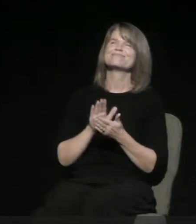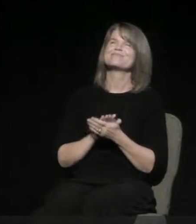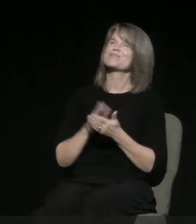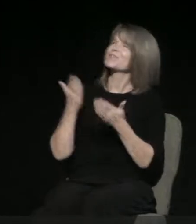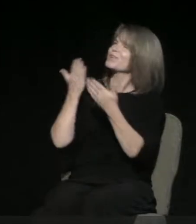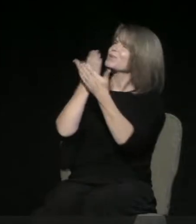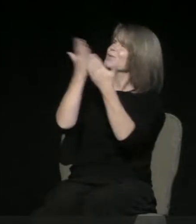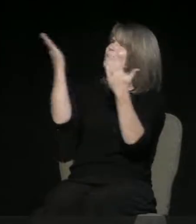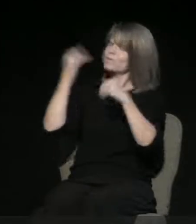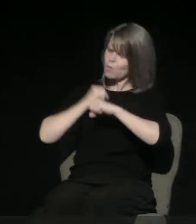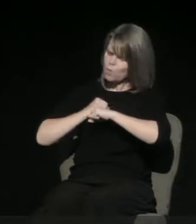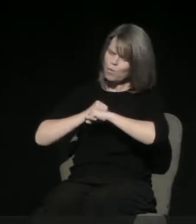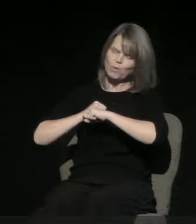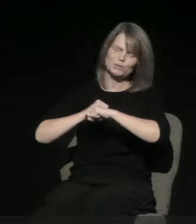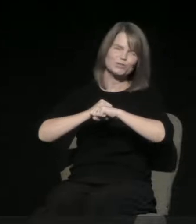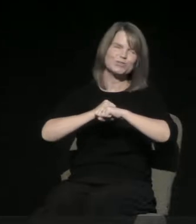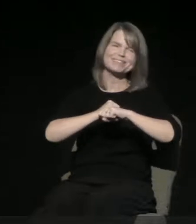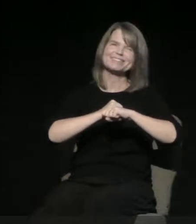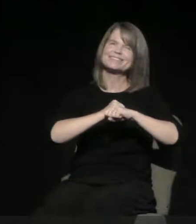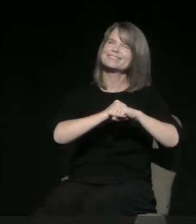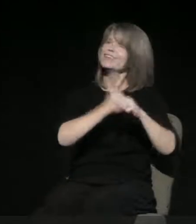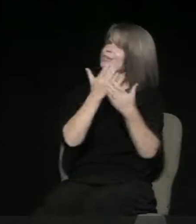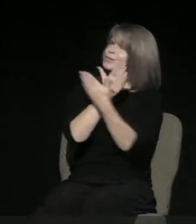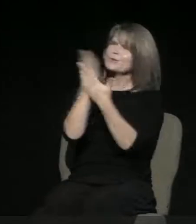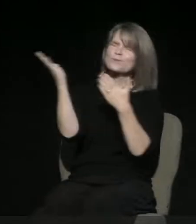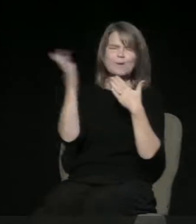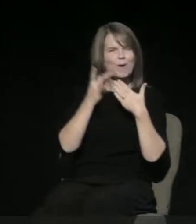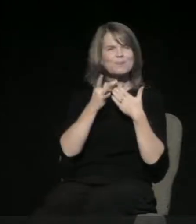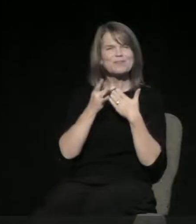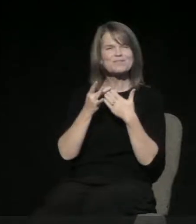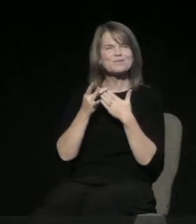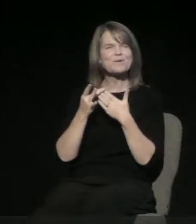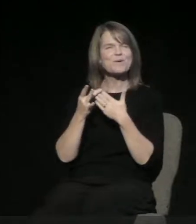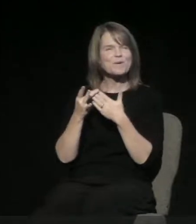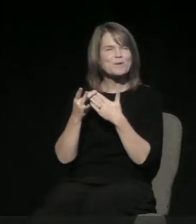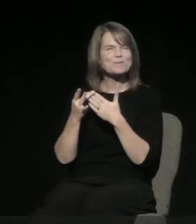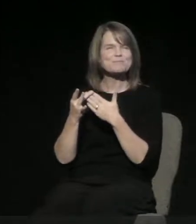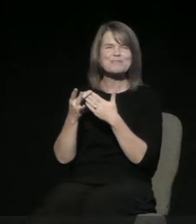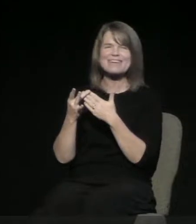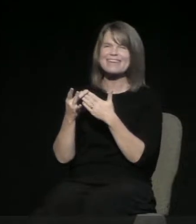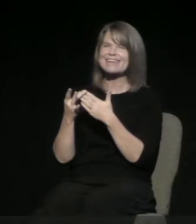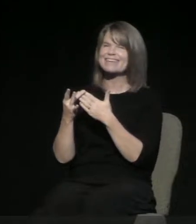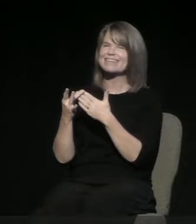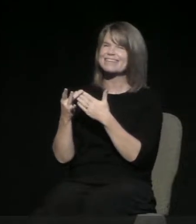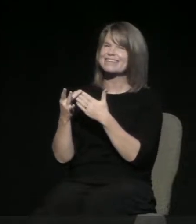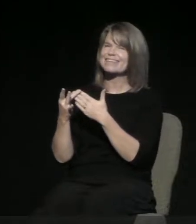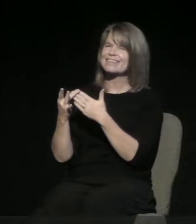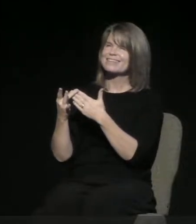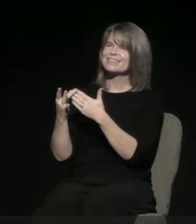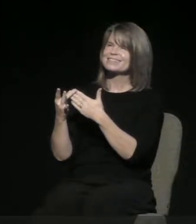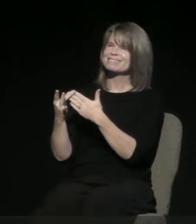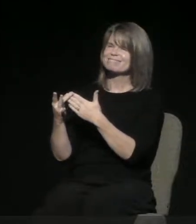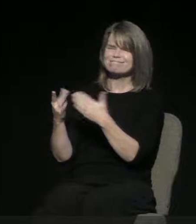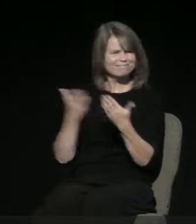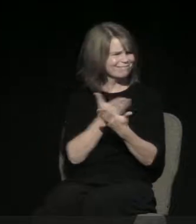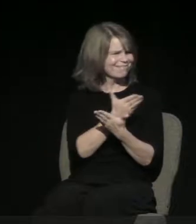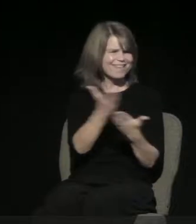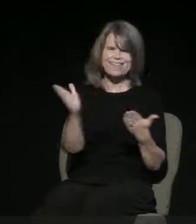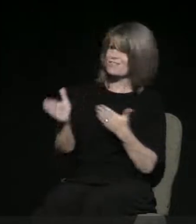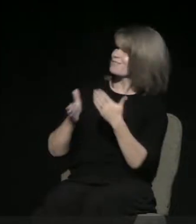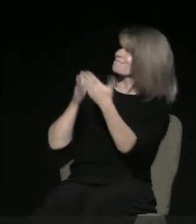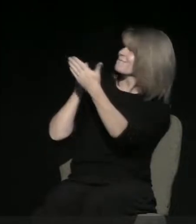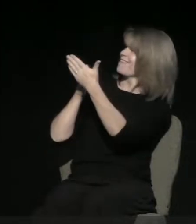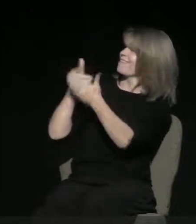Oh, mighty force, you go before us. Nothing